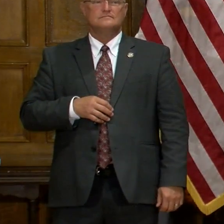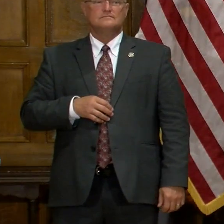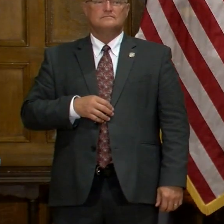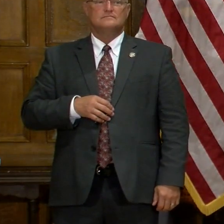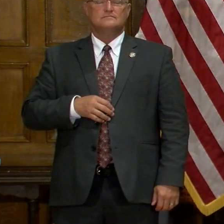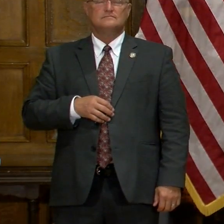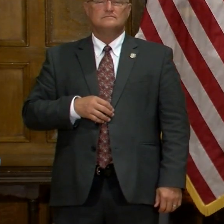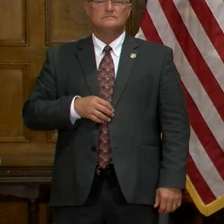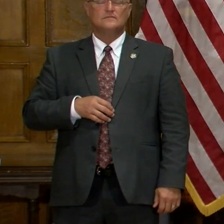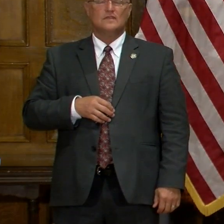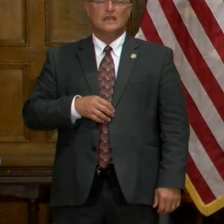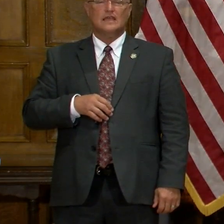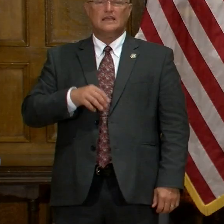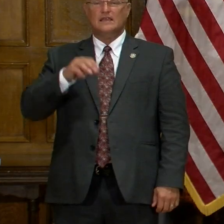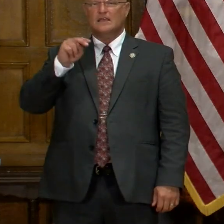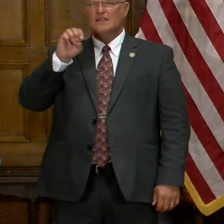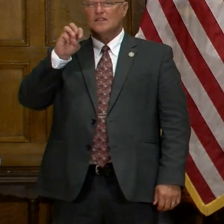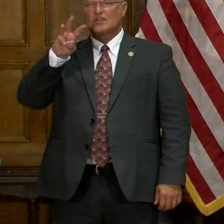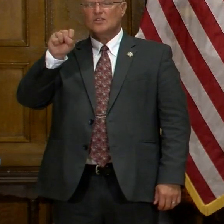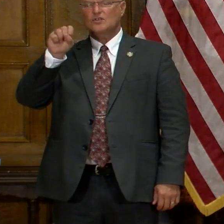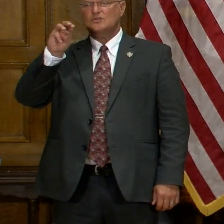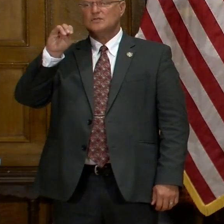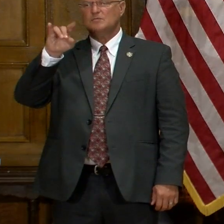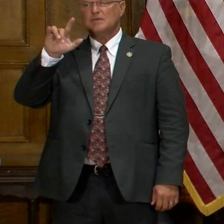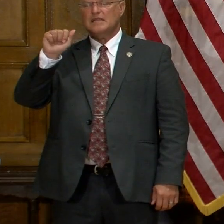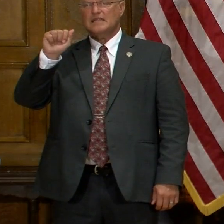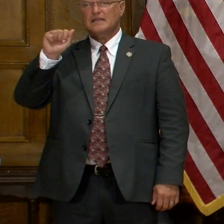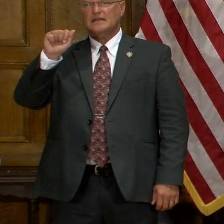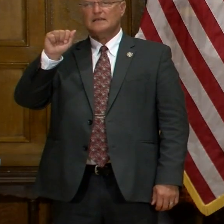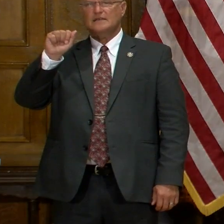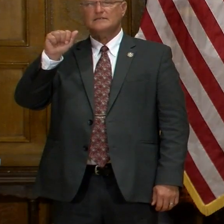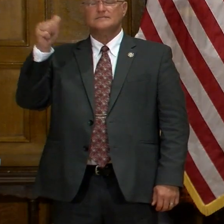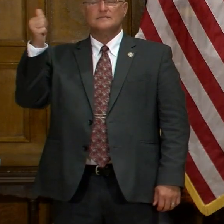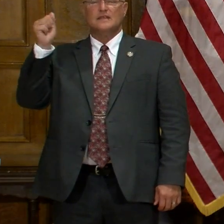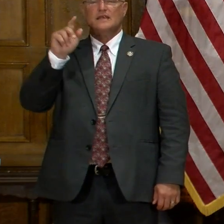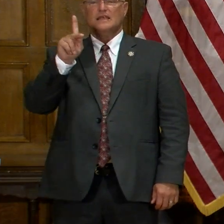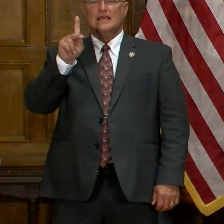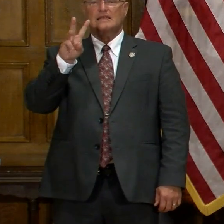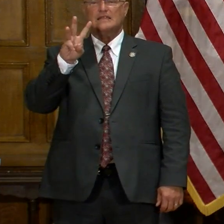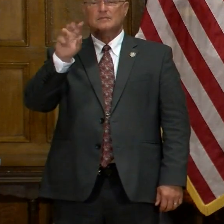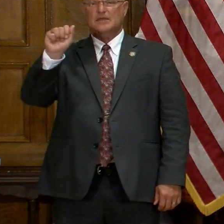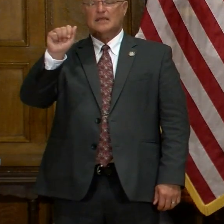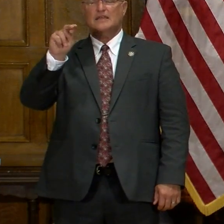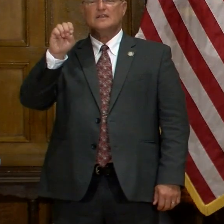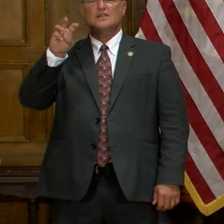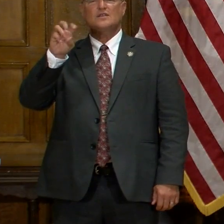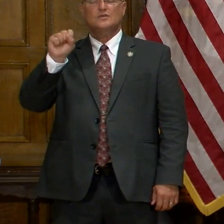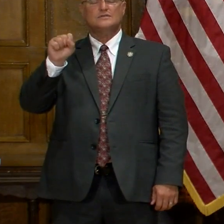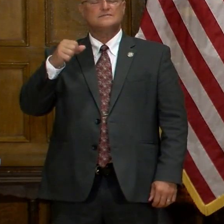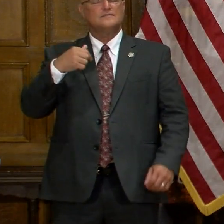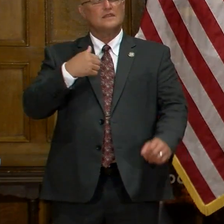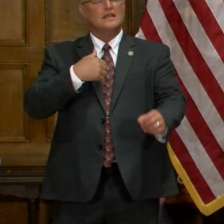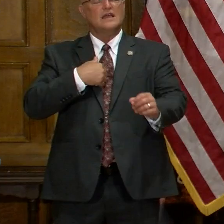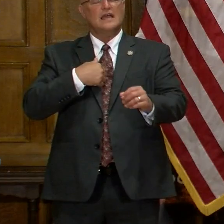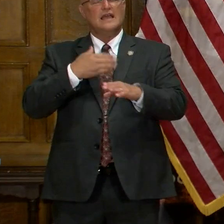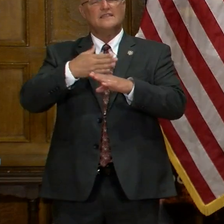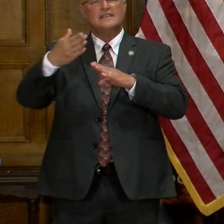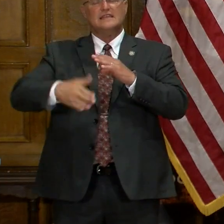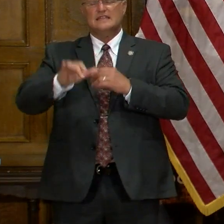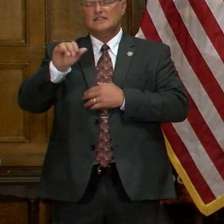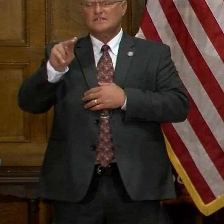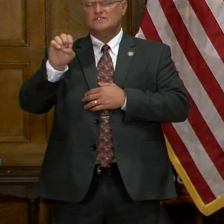All right, back remotely, please. This is Crystal Martinez with KNWA News. Governor, I wanted to ask you, at the end of June